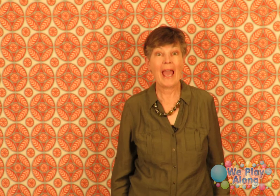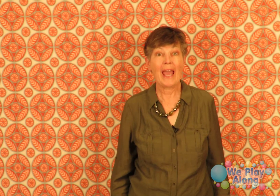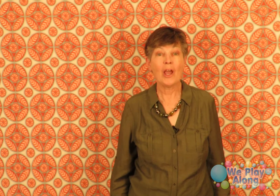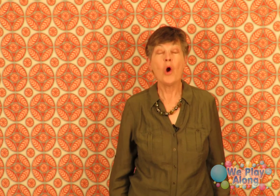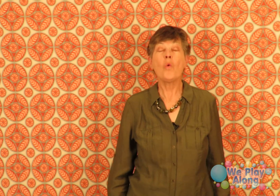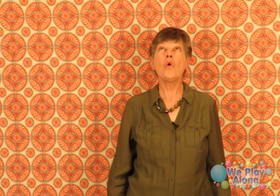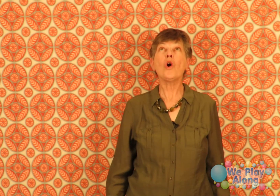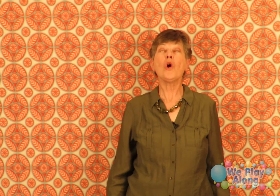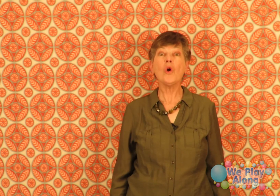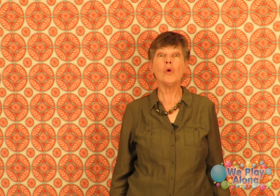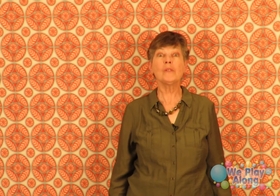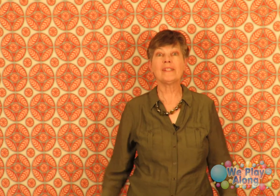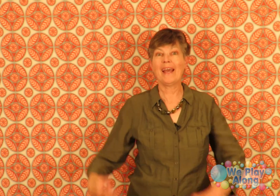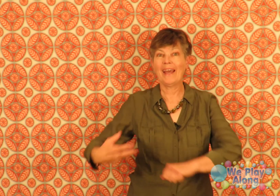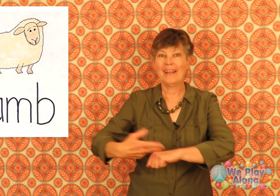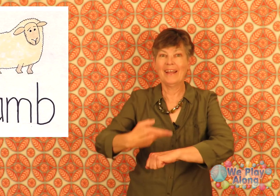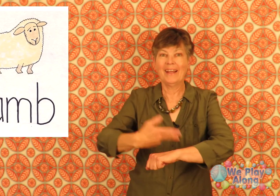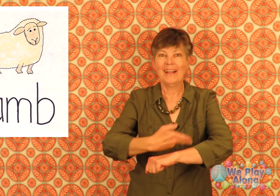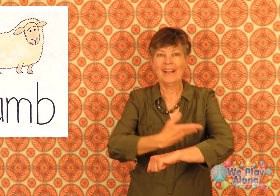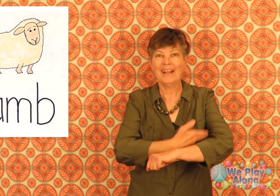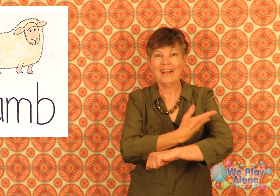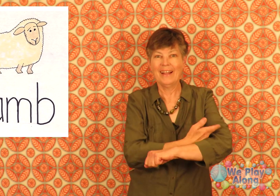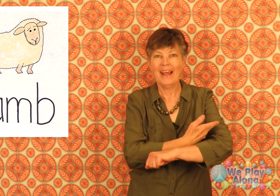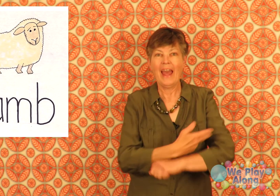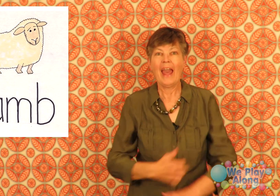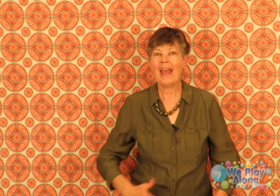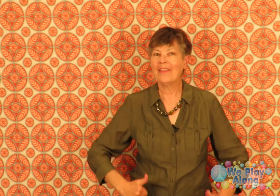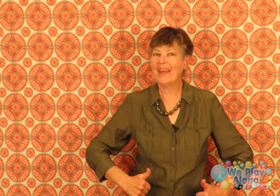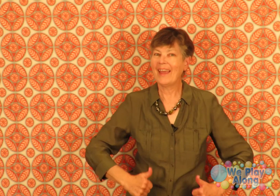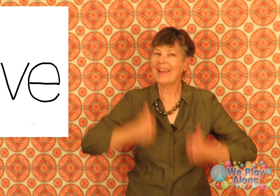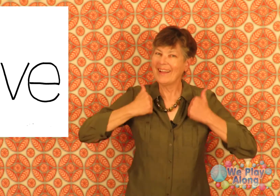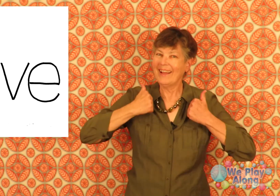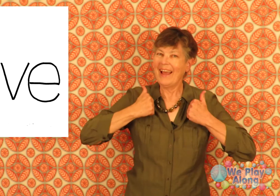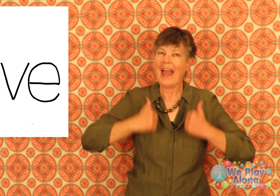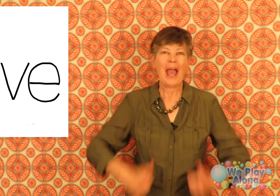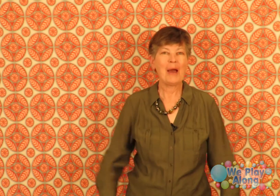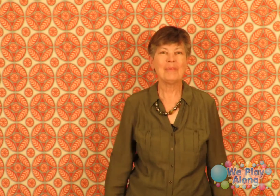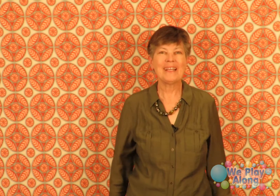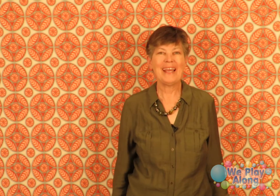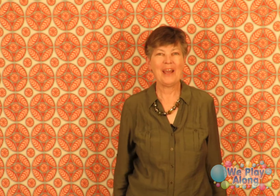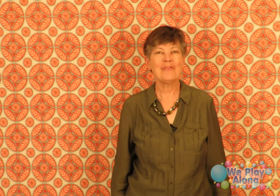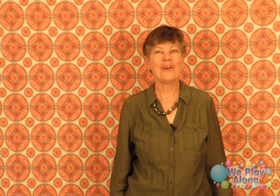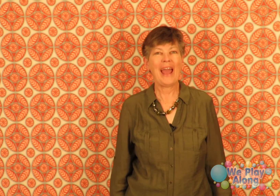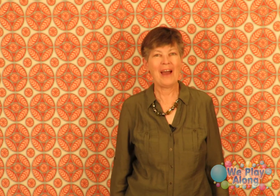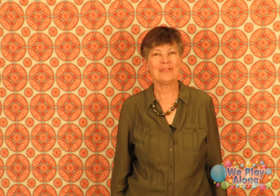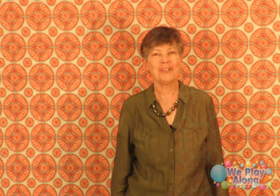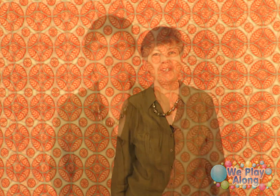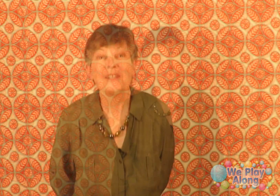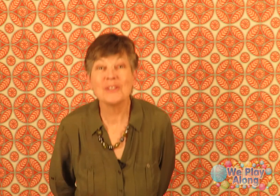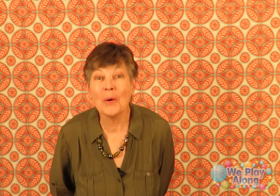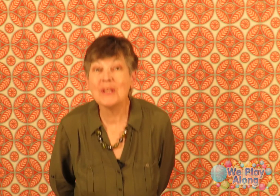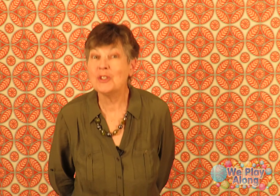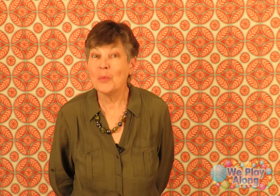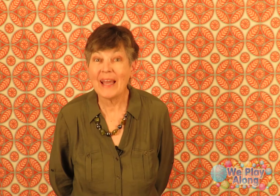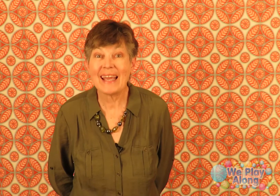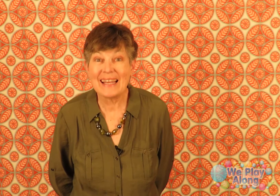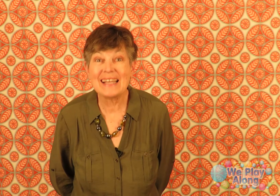tag. Woohoo, said. And they happily ever after. So did you recognize